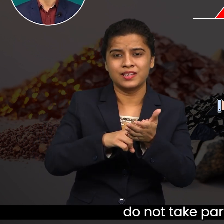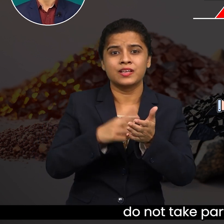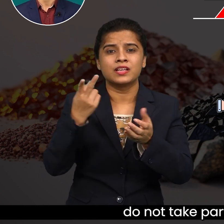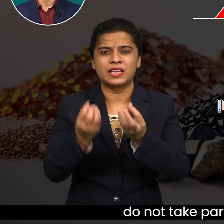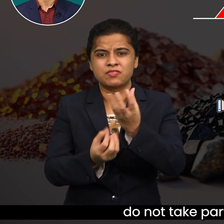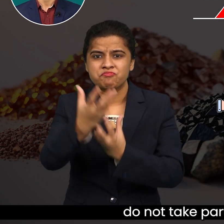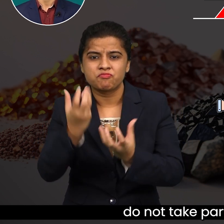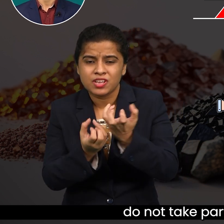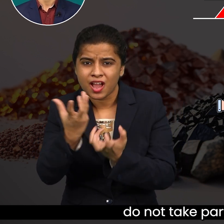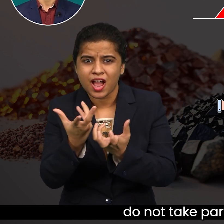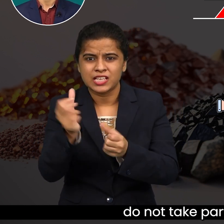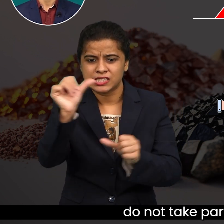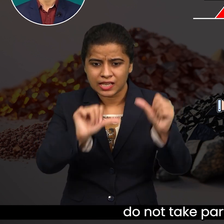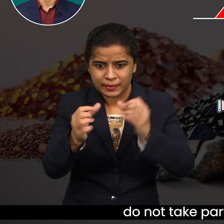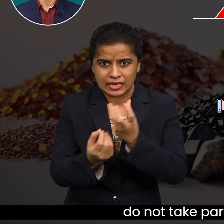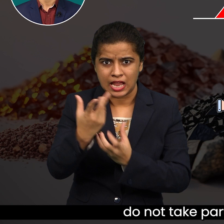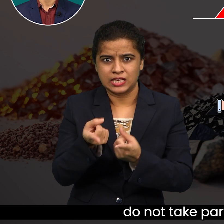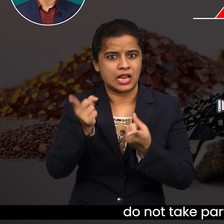reaction.